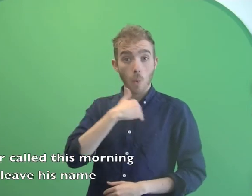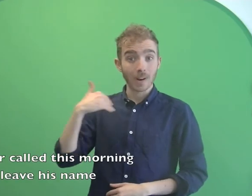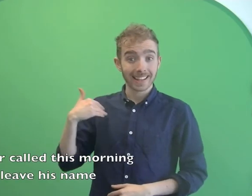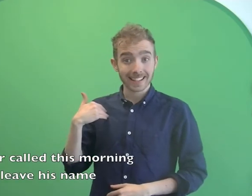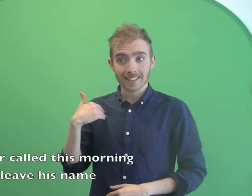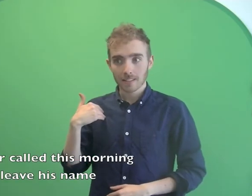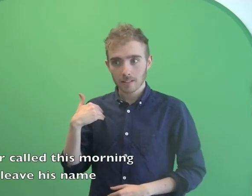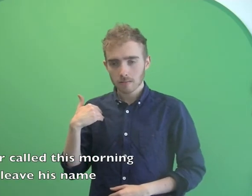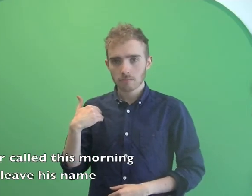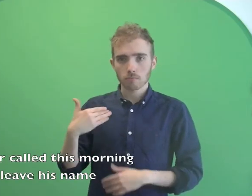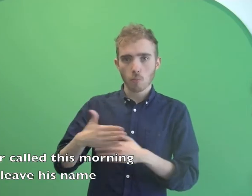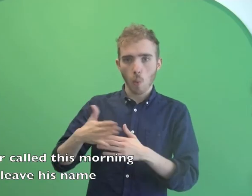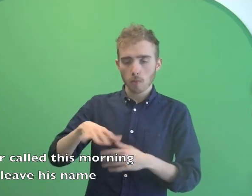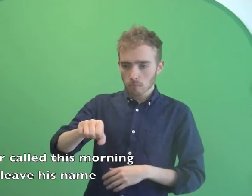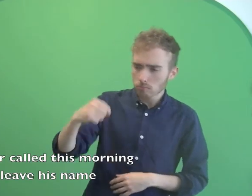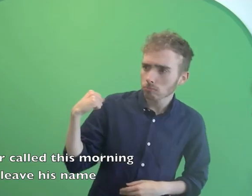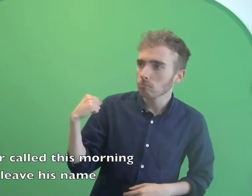A stranger called this morning